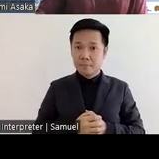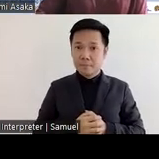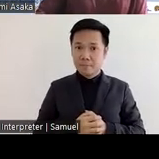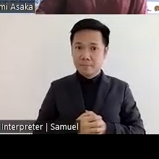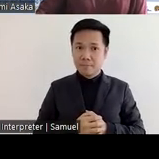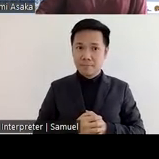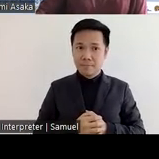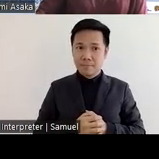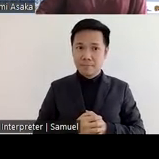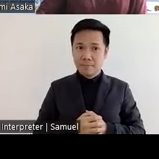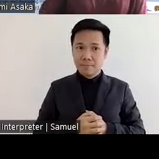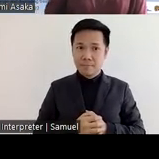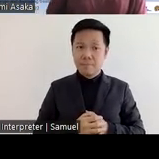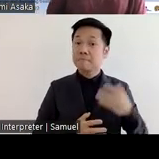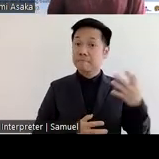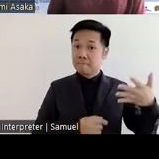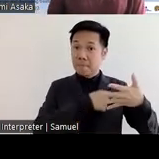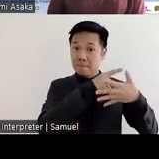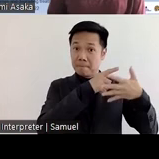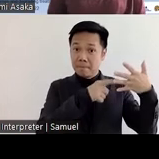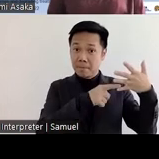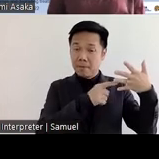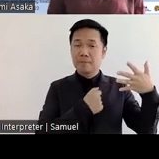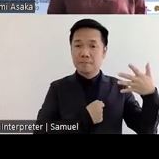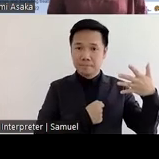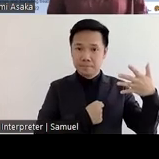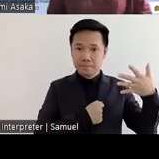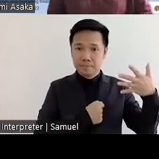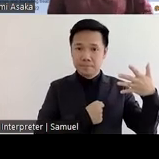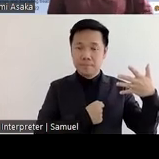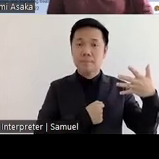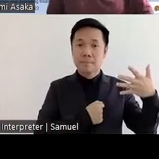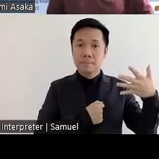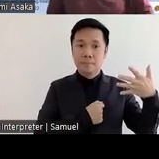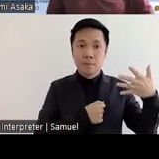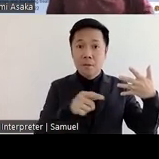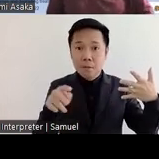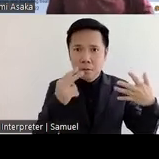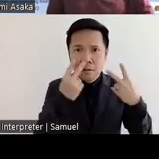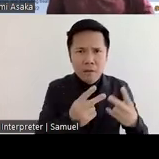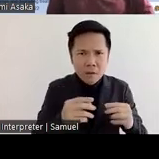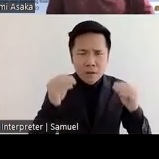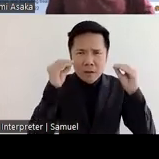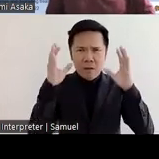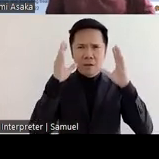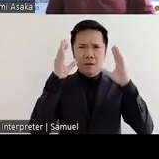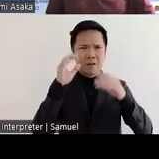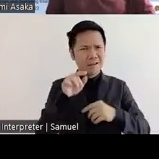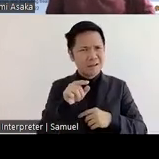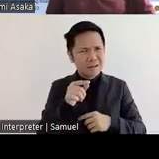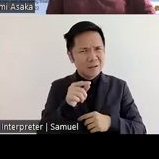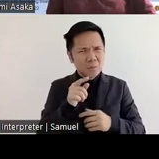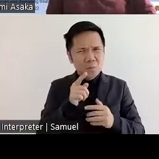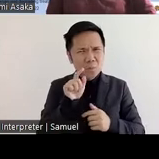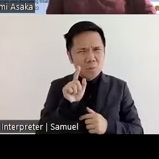Okay. These principles may sound very radical and surprising to lots of you, and there is a